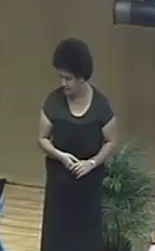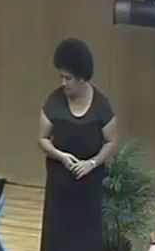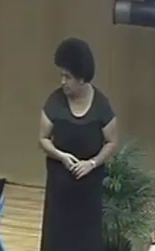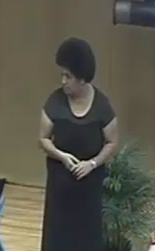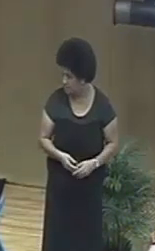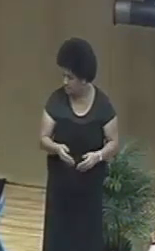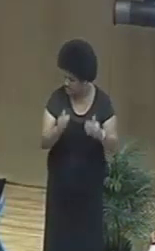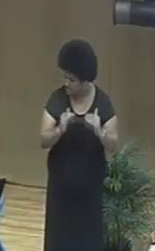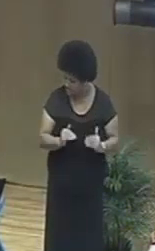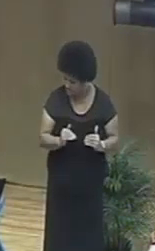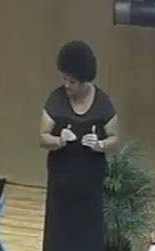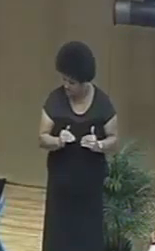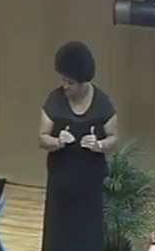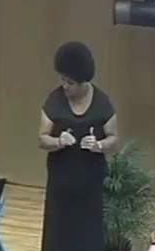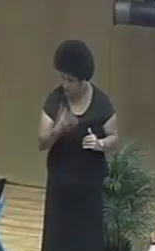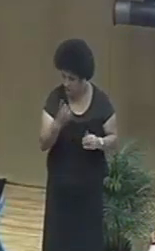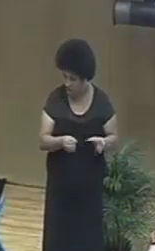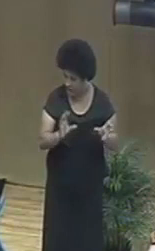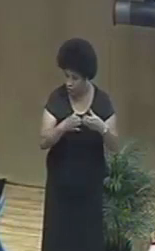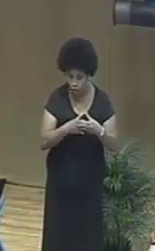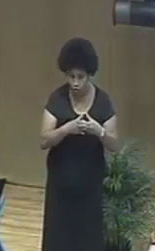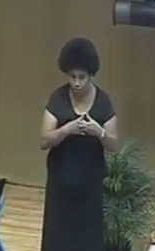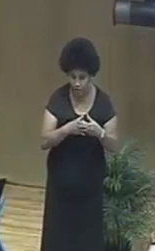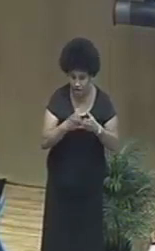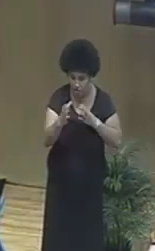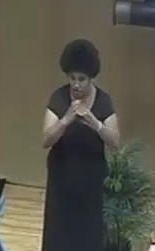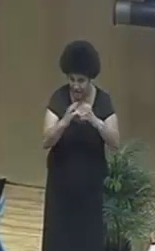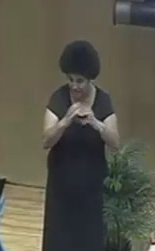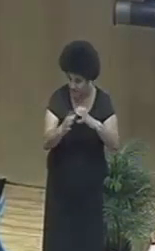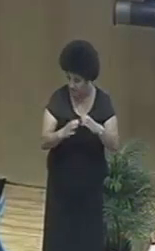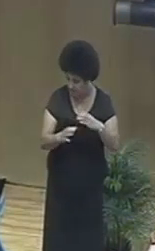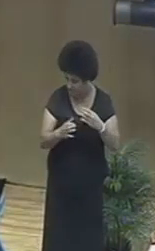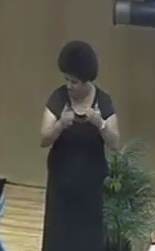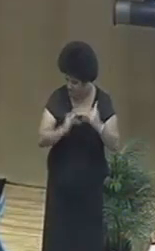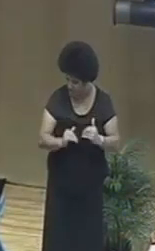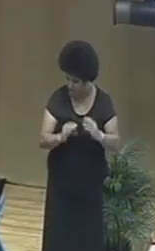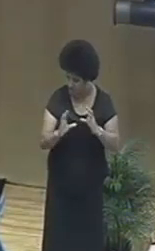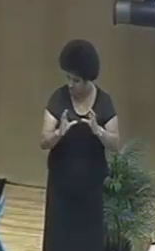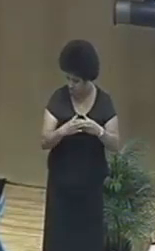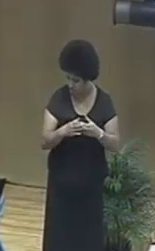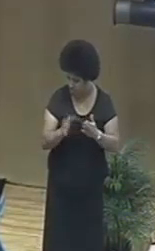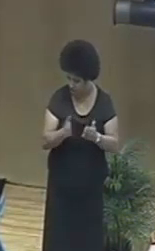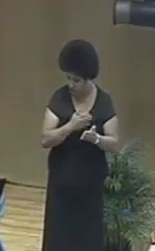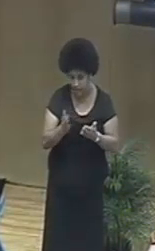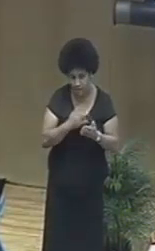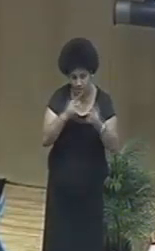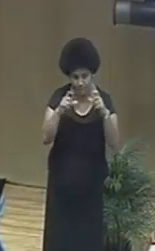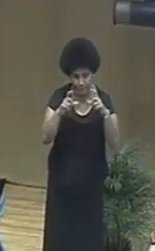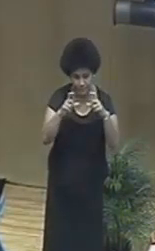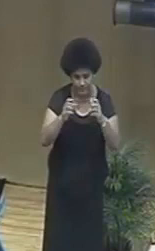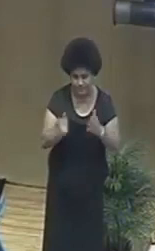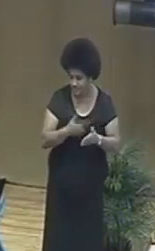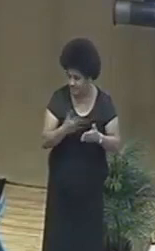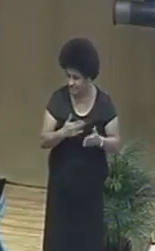event, group chat, group album. And on the last picture you see is the information about the group.